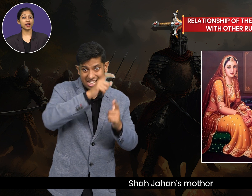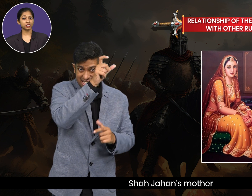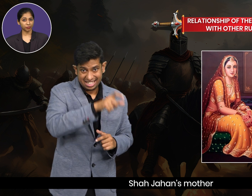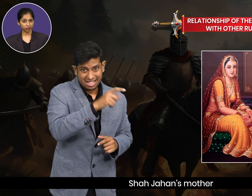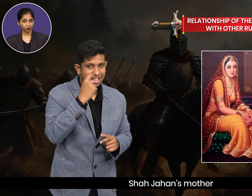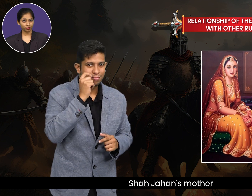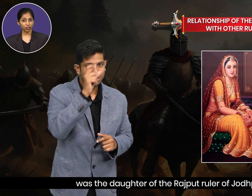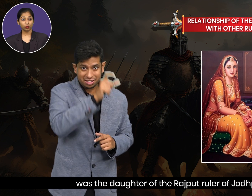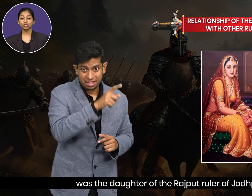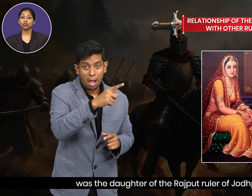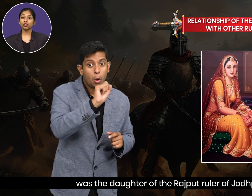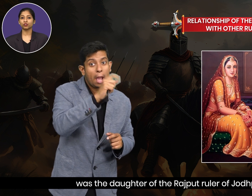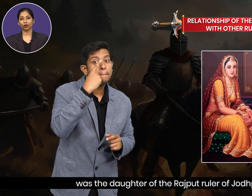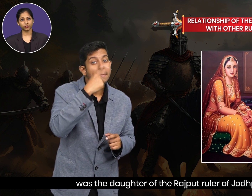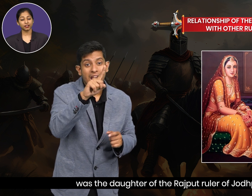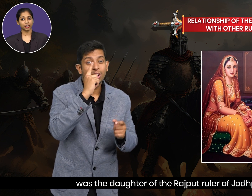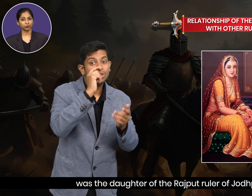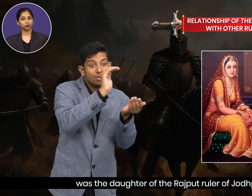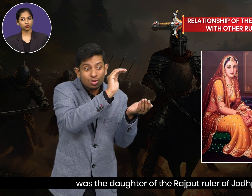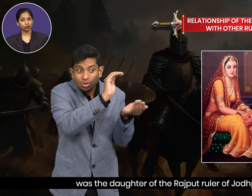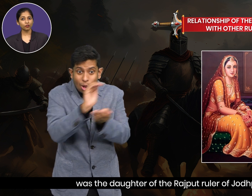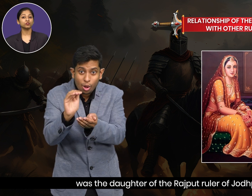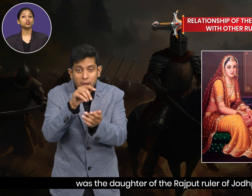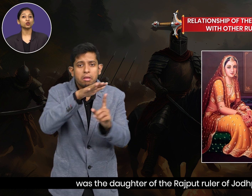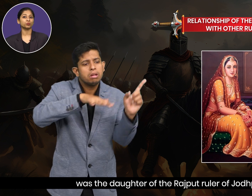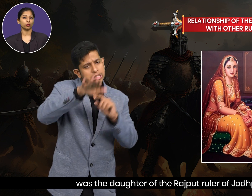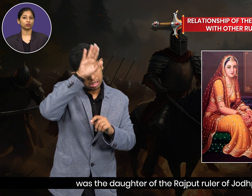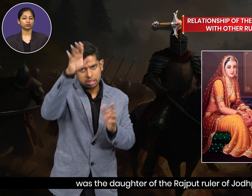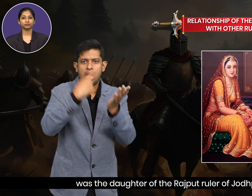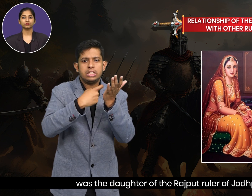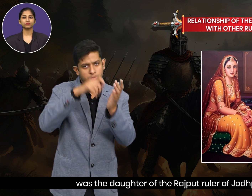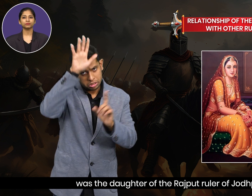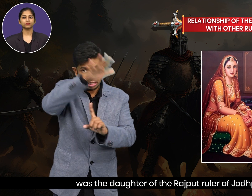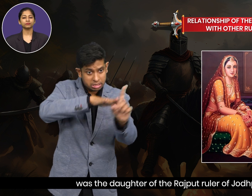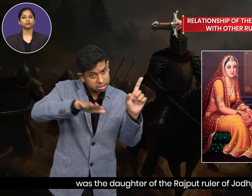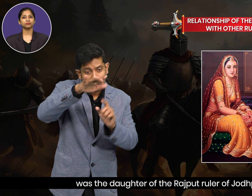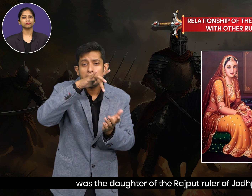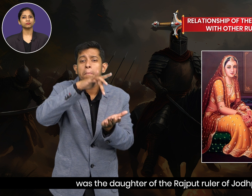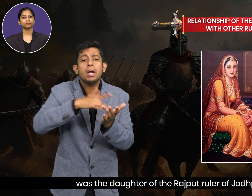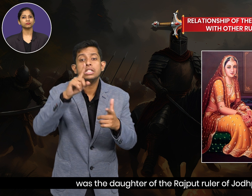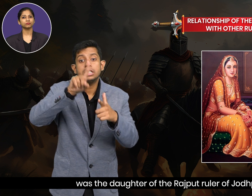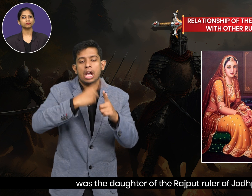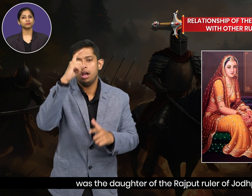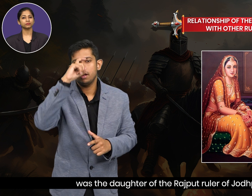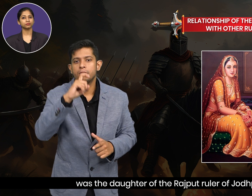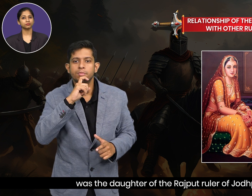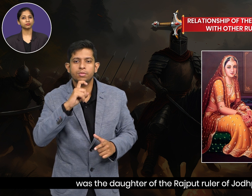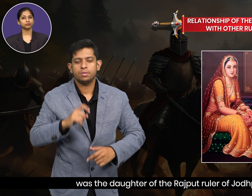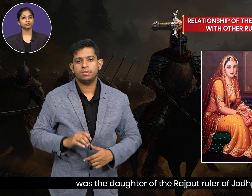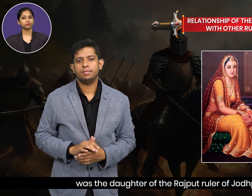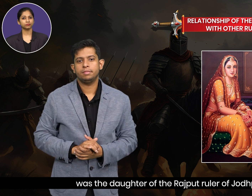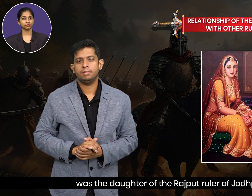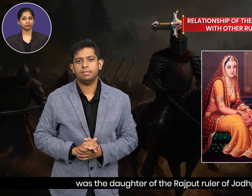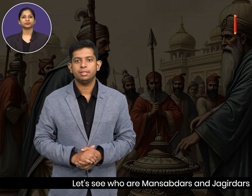Shah Jahan's mother was the daughter of the Rajput ruler of Jodhpur.